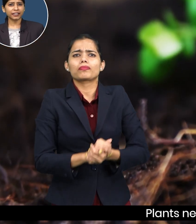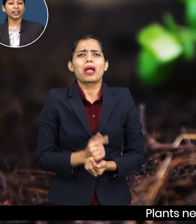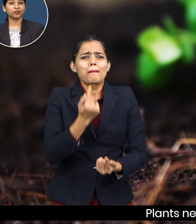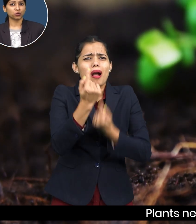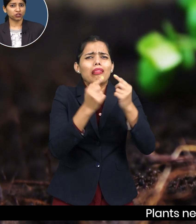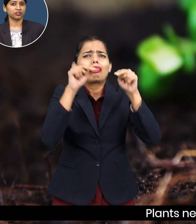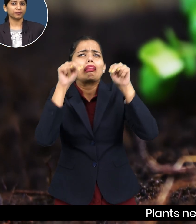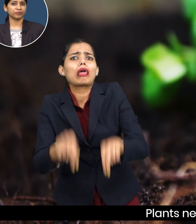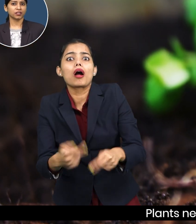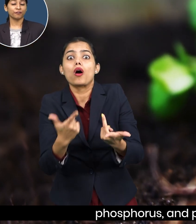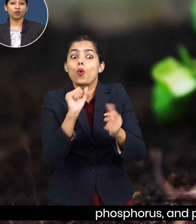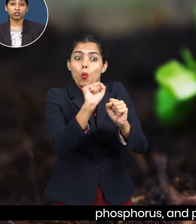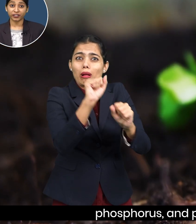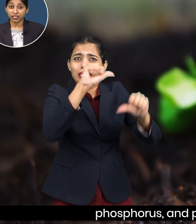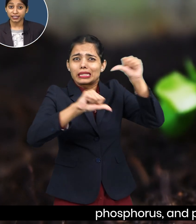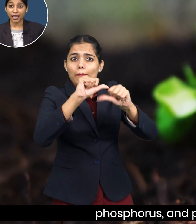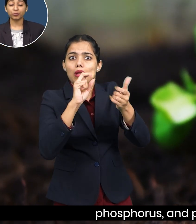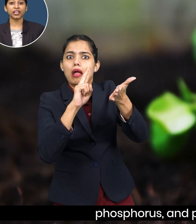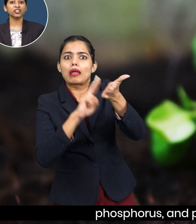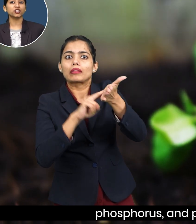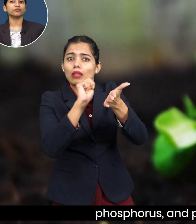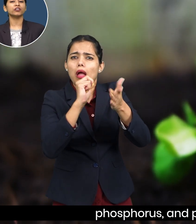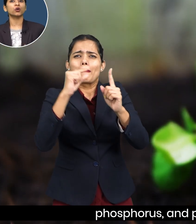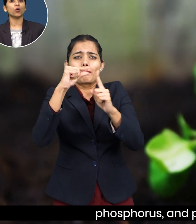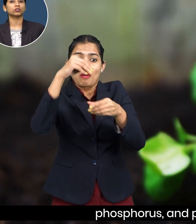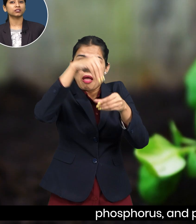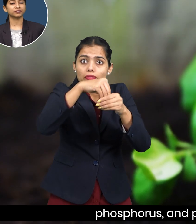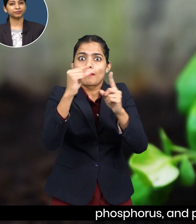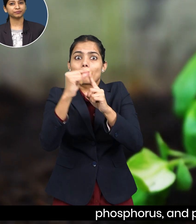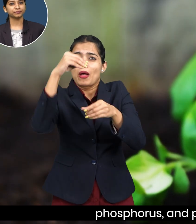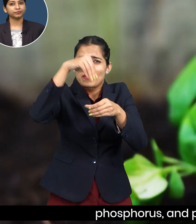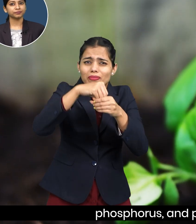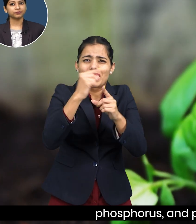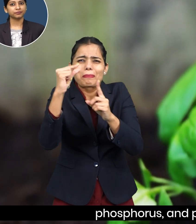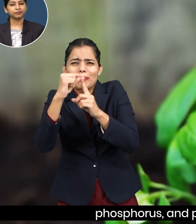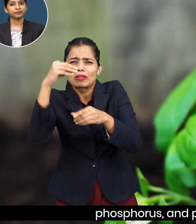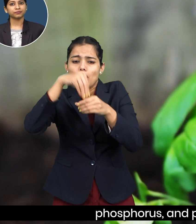Plants need nitrogen, phosphorus and potassium for growth.